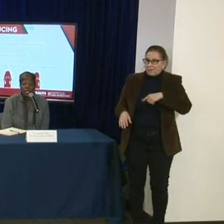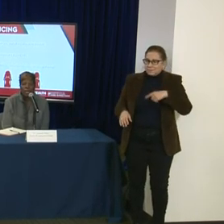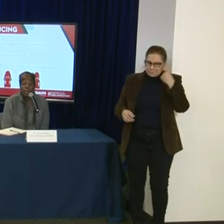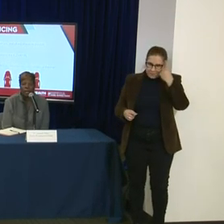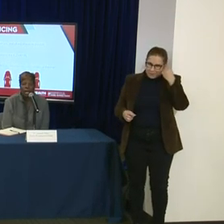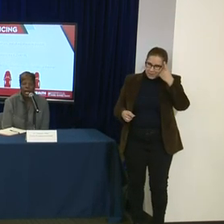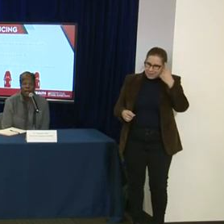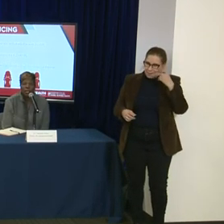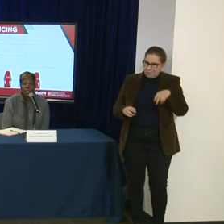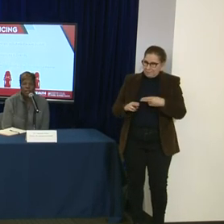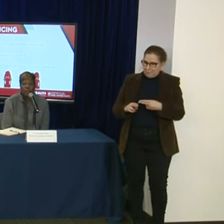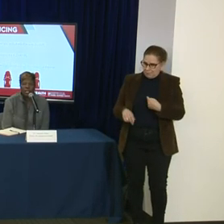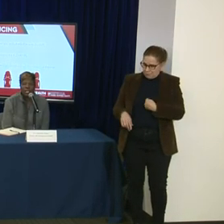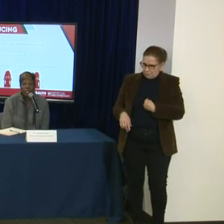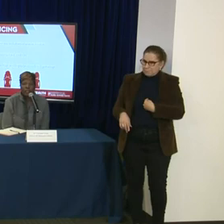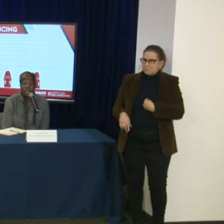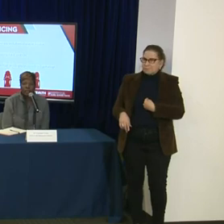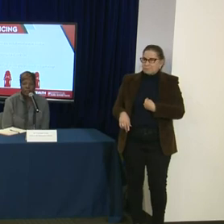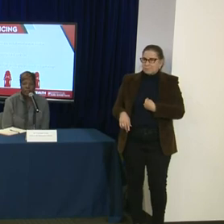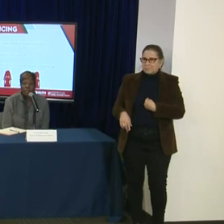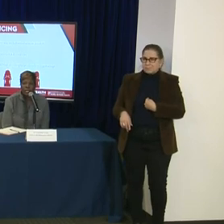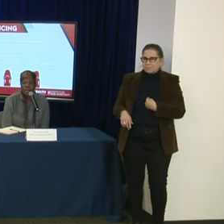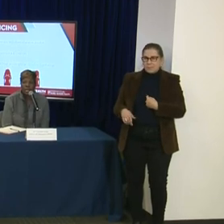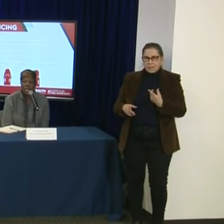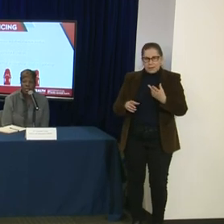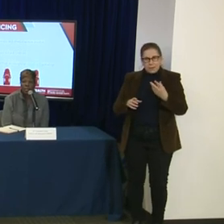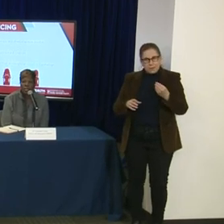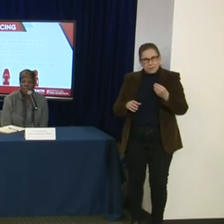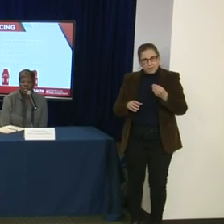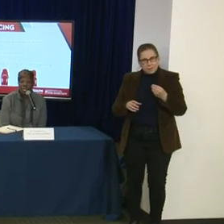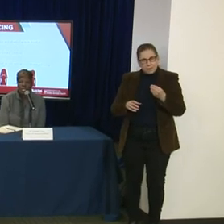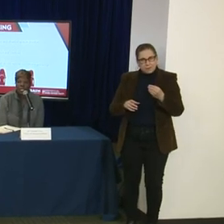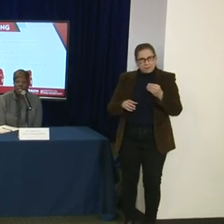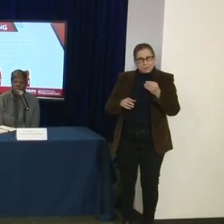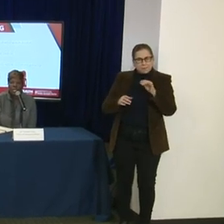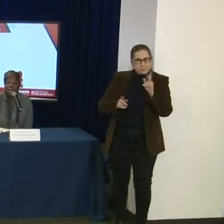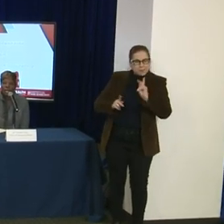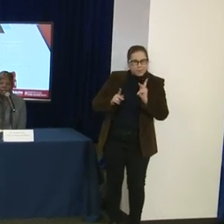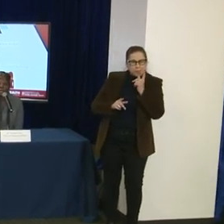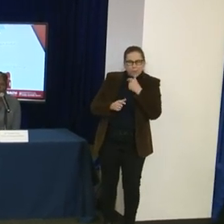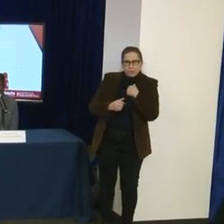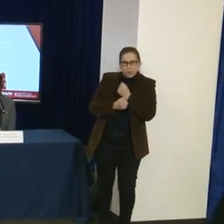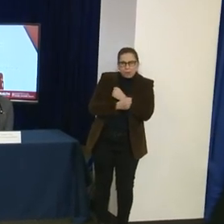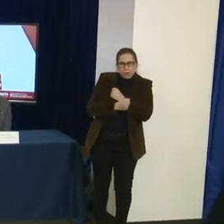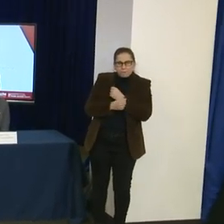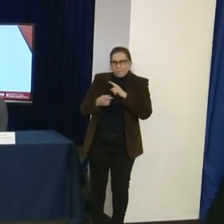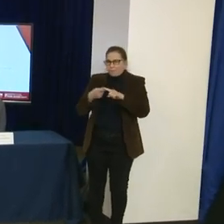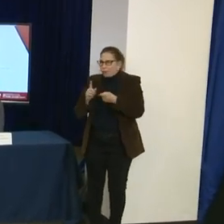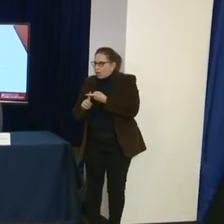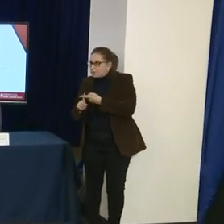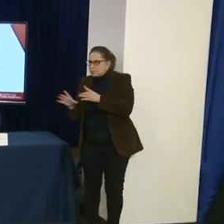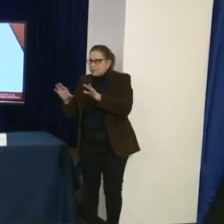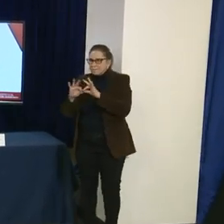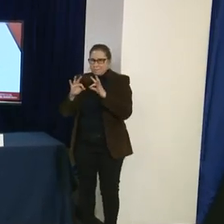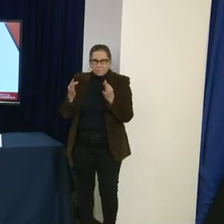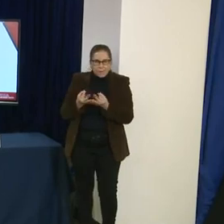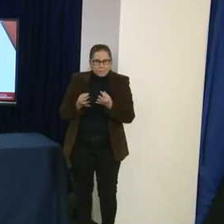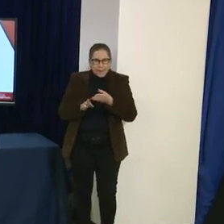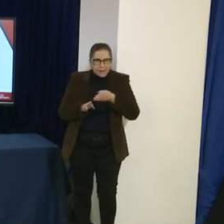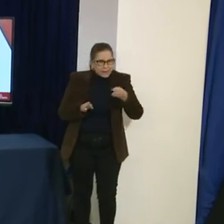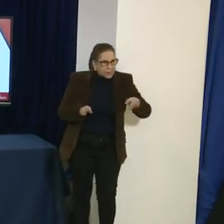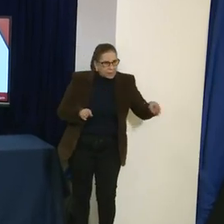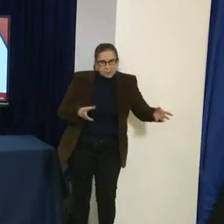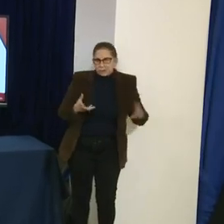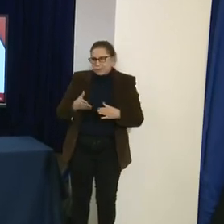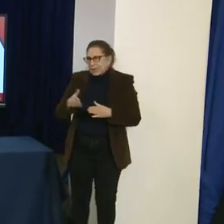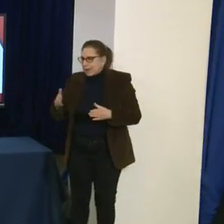time, but think about our loved ones, our family members, our neighbors who are seniors, those who have chronic health